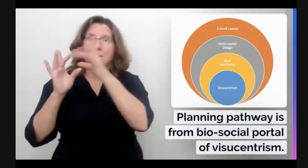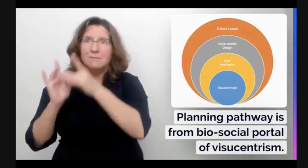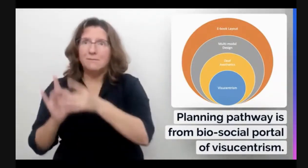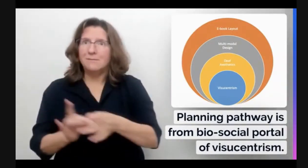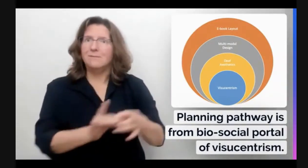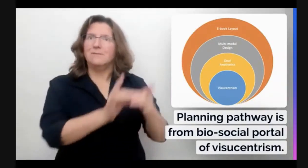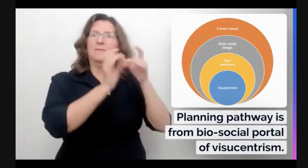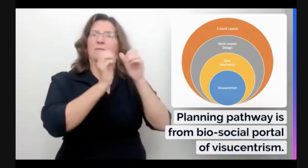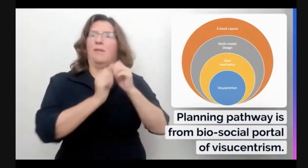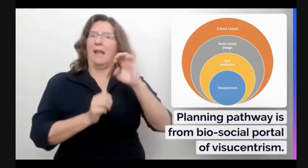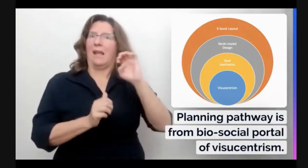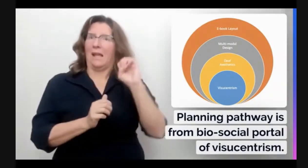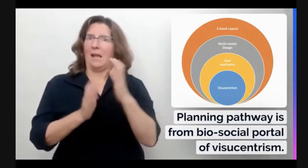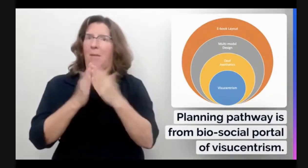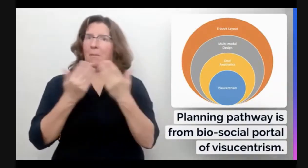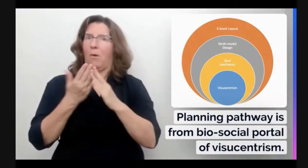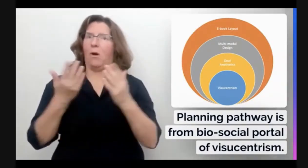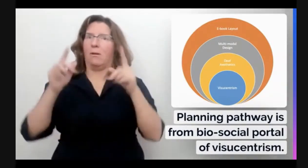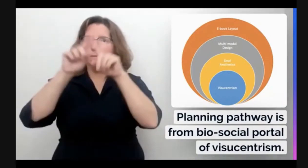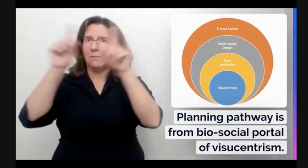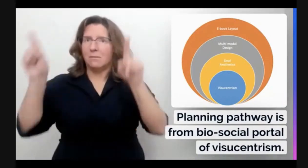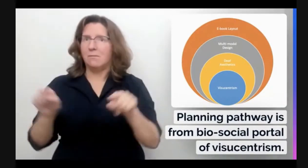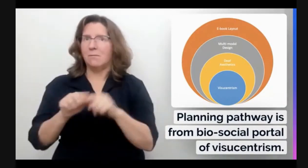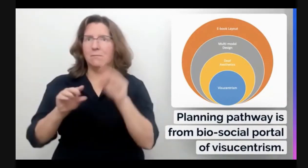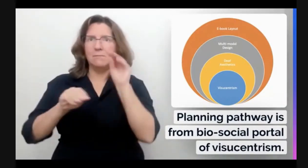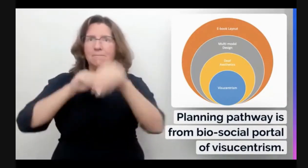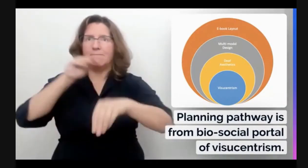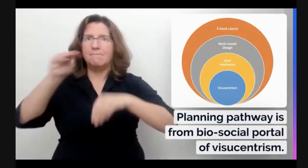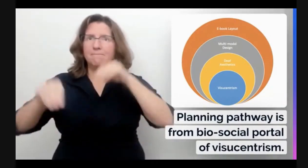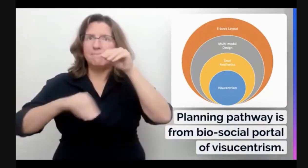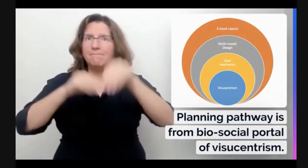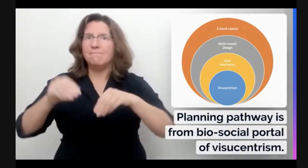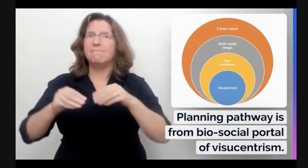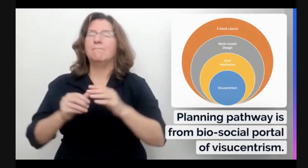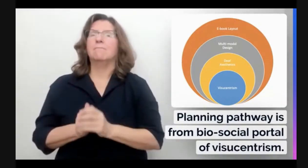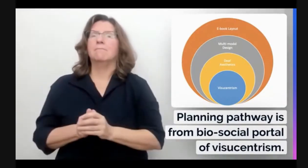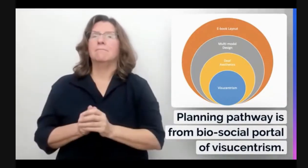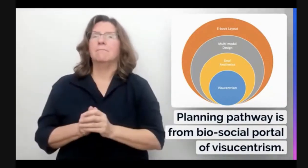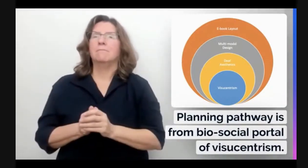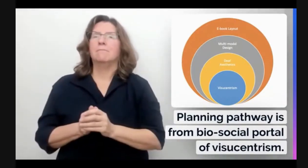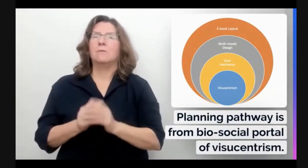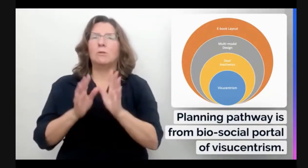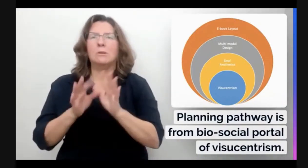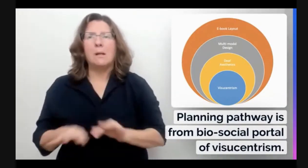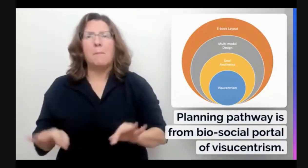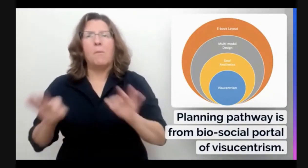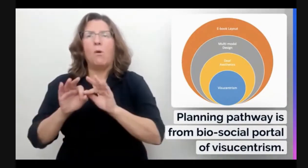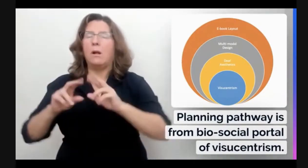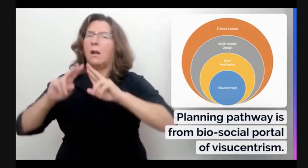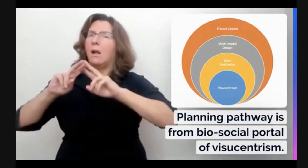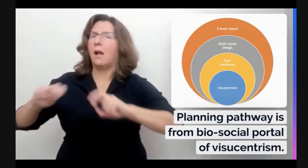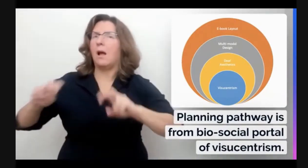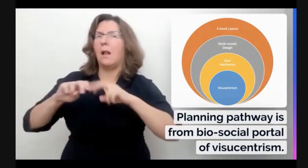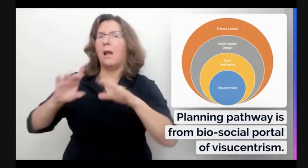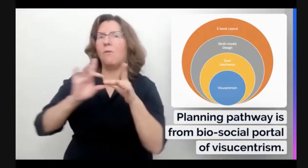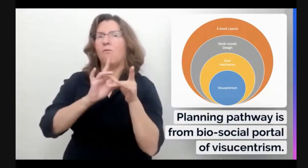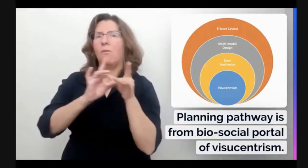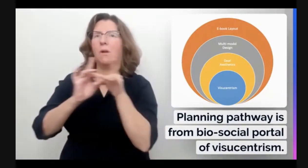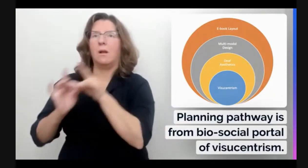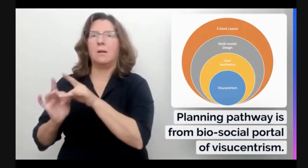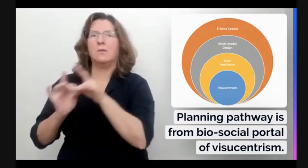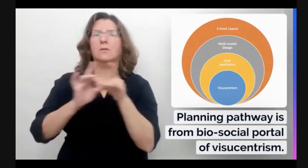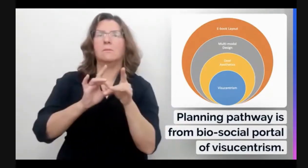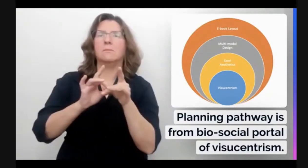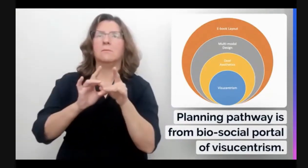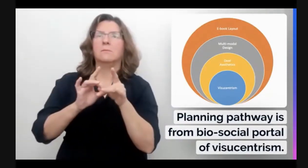deaf aesthetics, multimodal design, and finally the ebook layout. It is important for the success